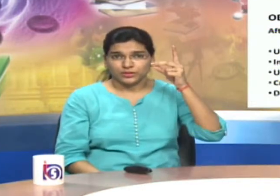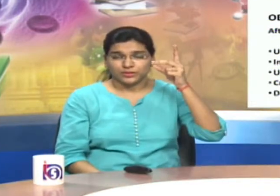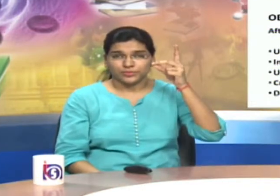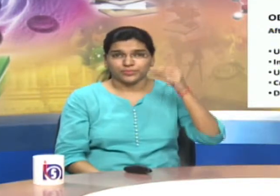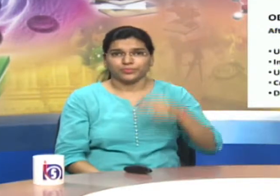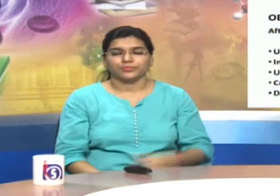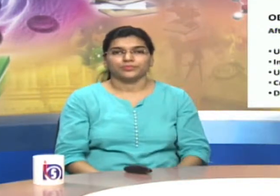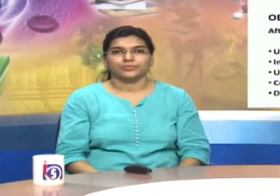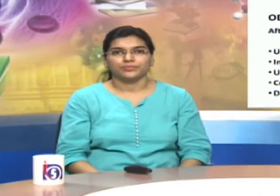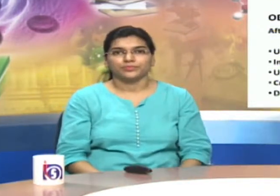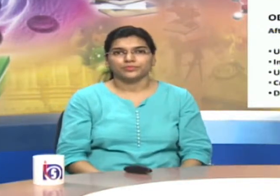The second objective is